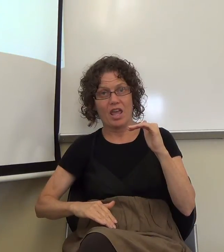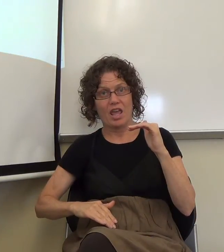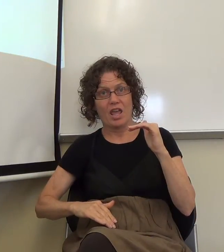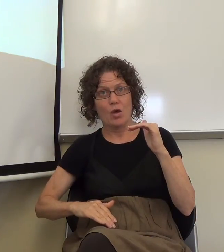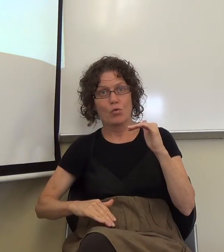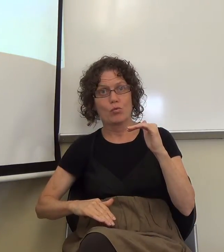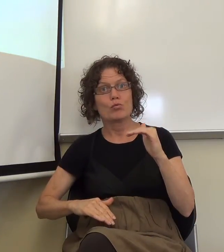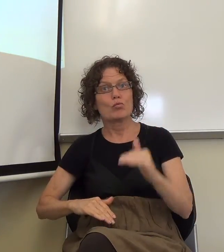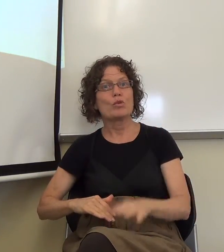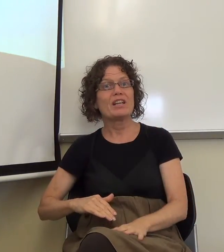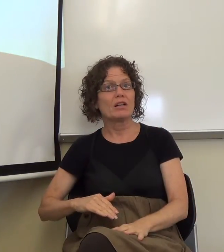so what is fiction? Real.